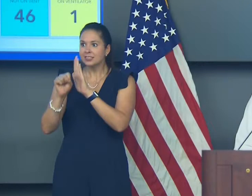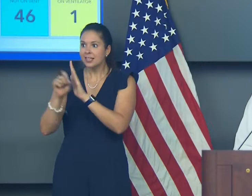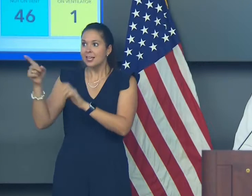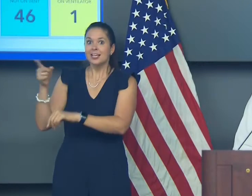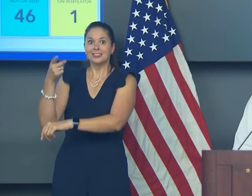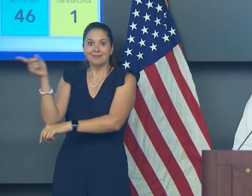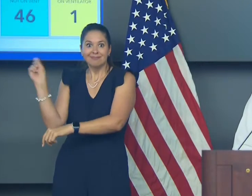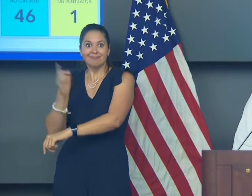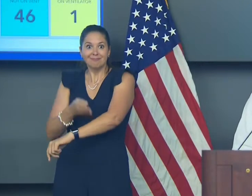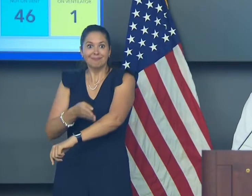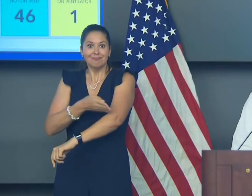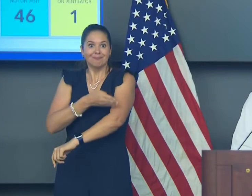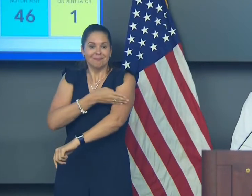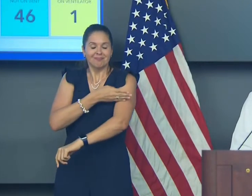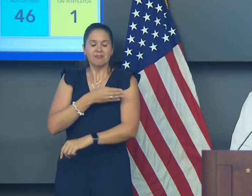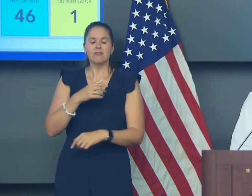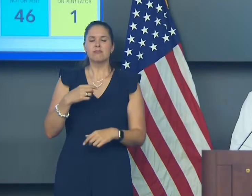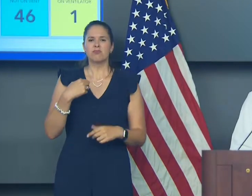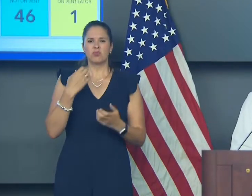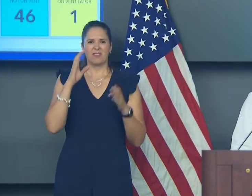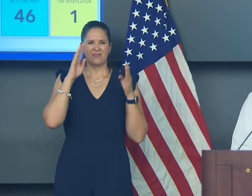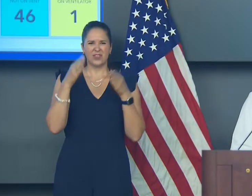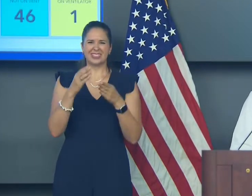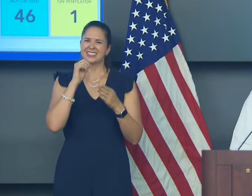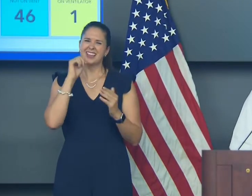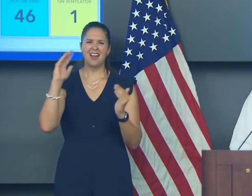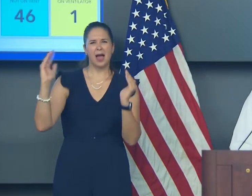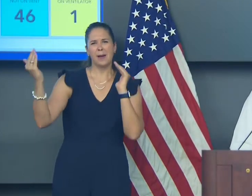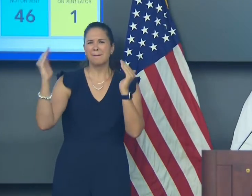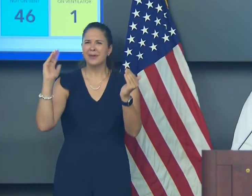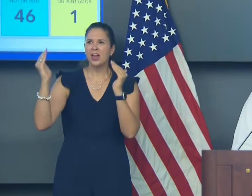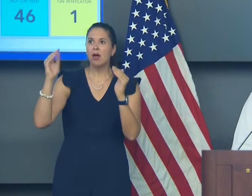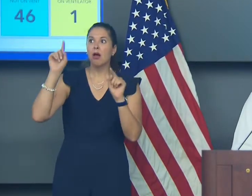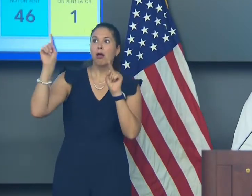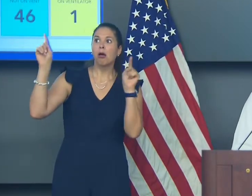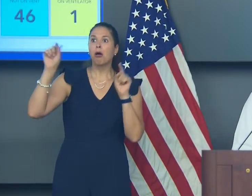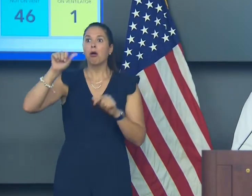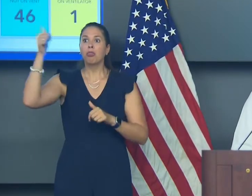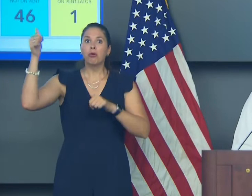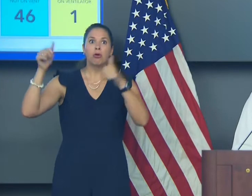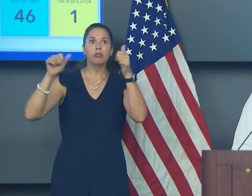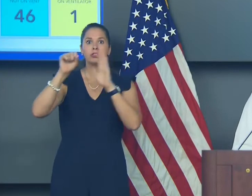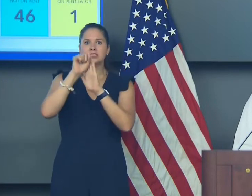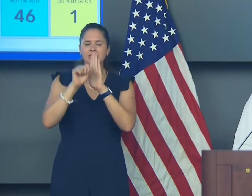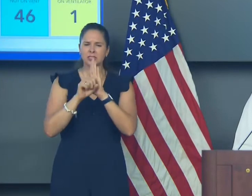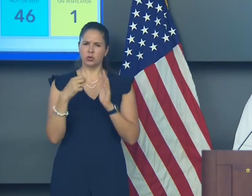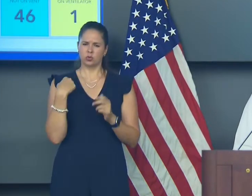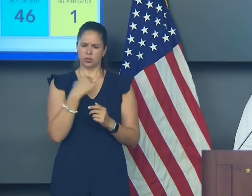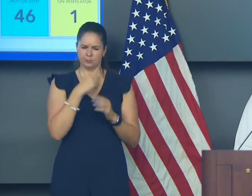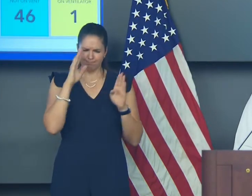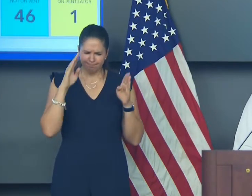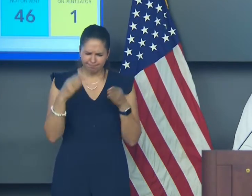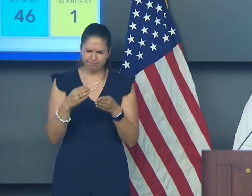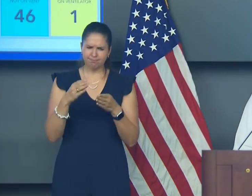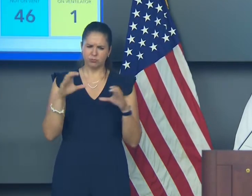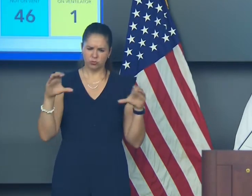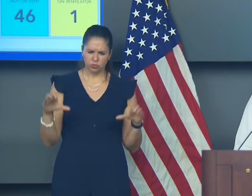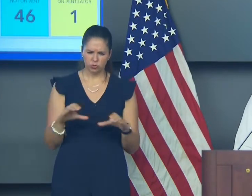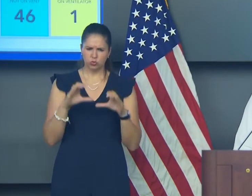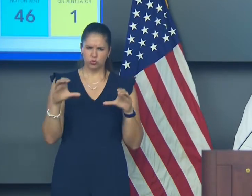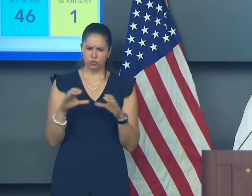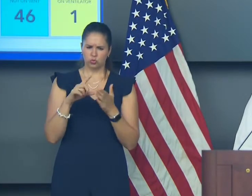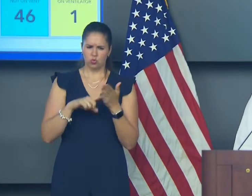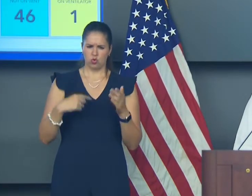progress, and are really rather focused not on comparing or contrasting with other states, but just doing everything that we can do here